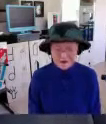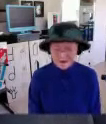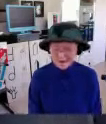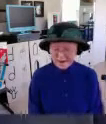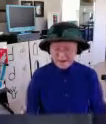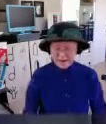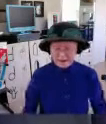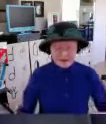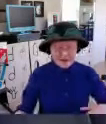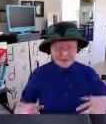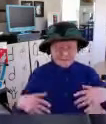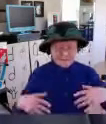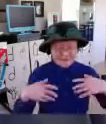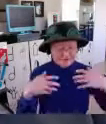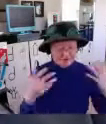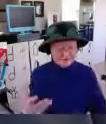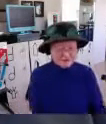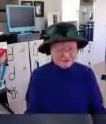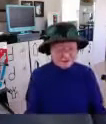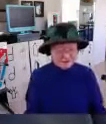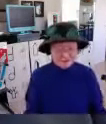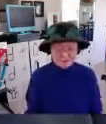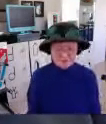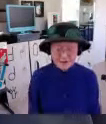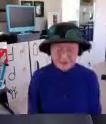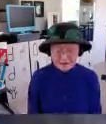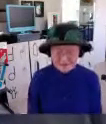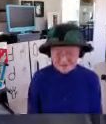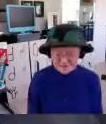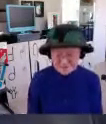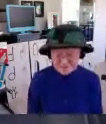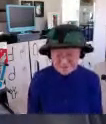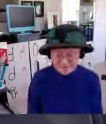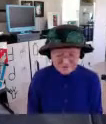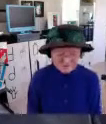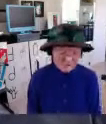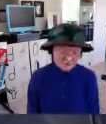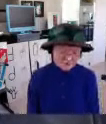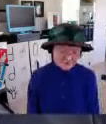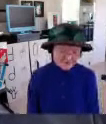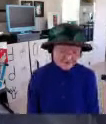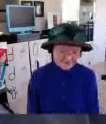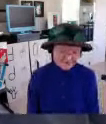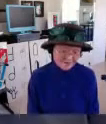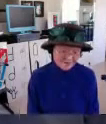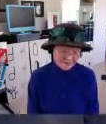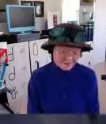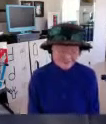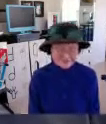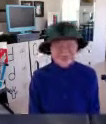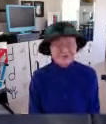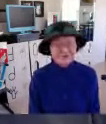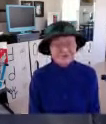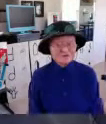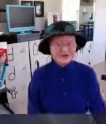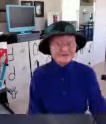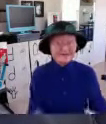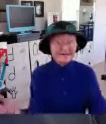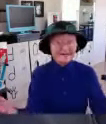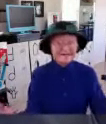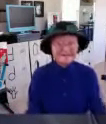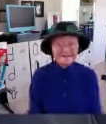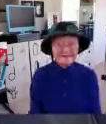And we also have Jonathan Duncan, who has developed software, actually, but now he's asked to be a transcriptionist. Why not?